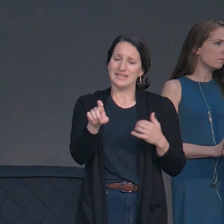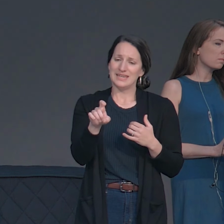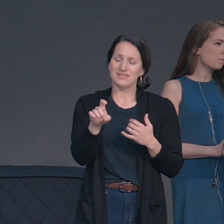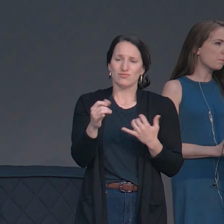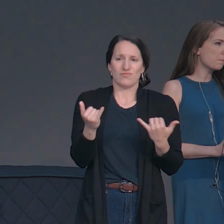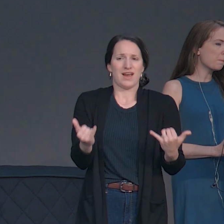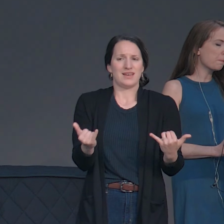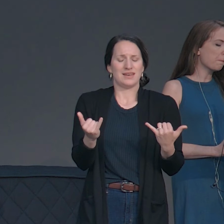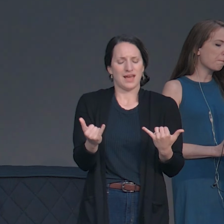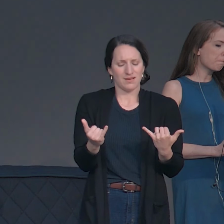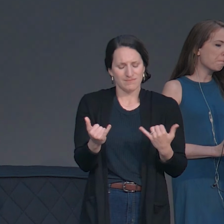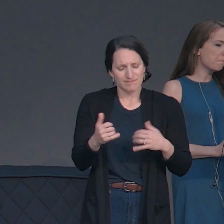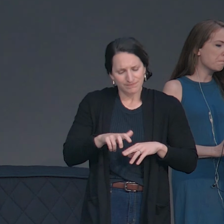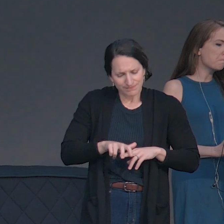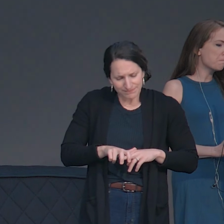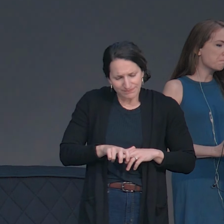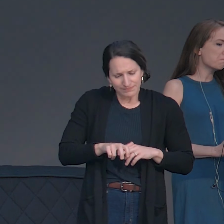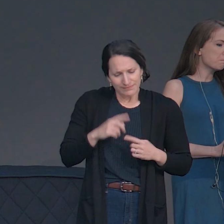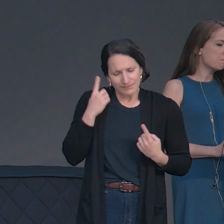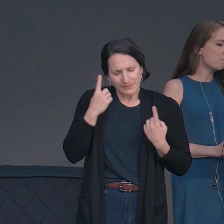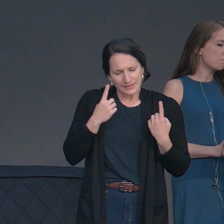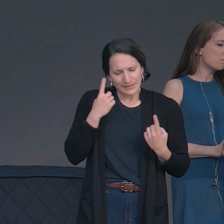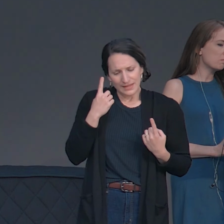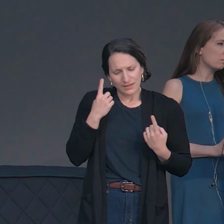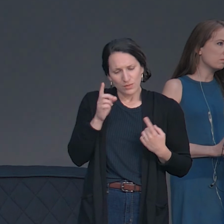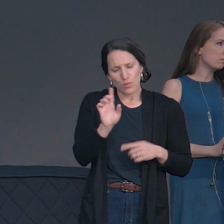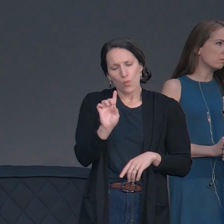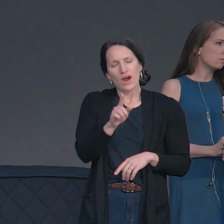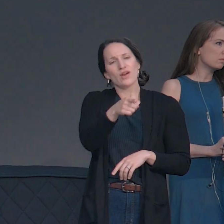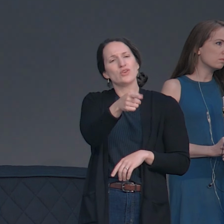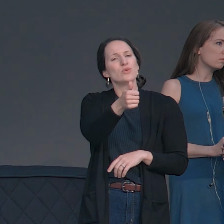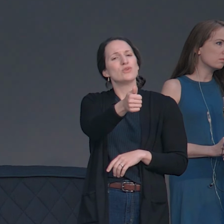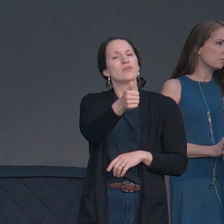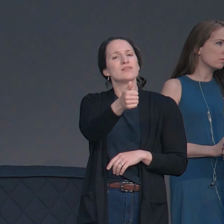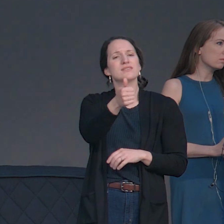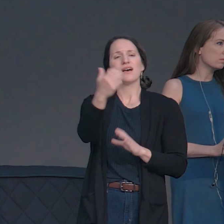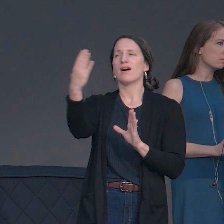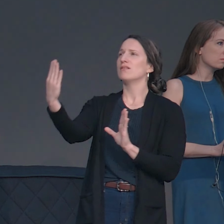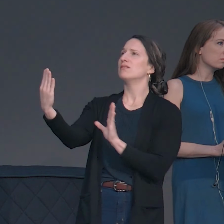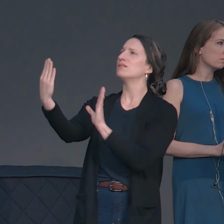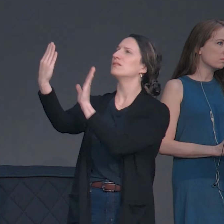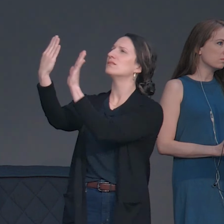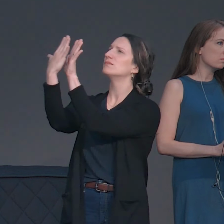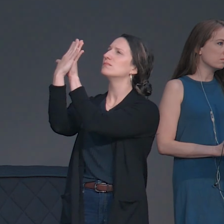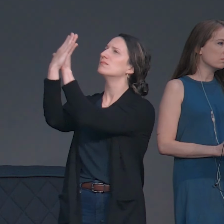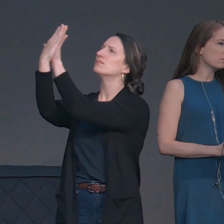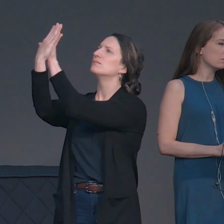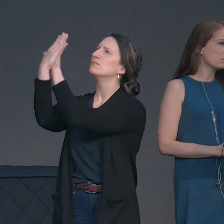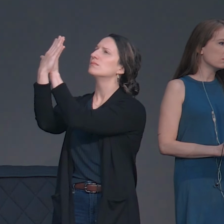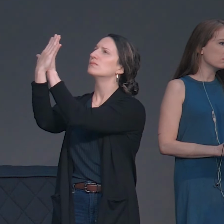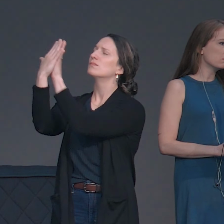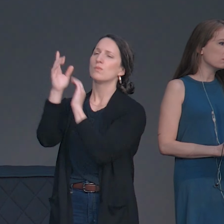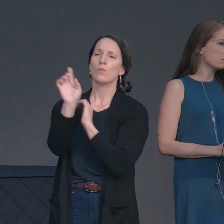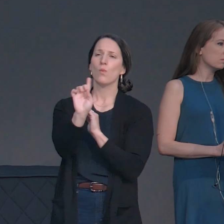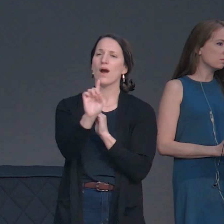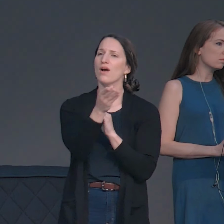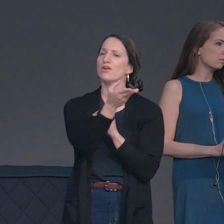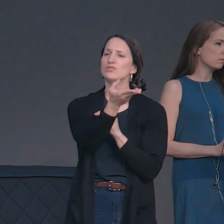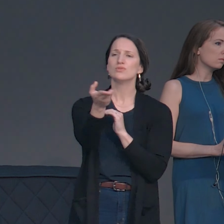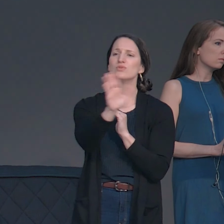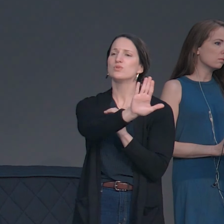plays to consider where we stand before the holy and just and perfect judge over